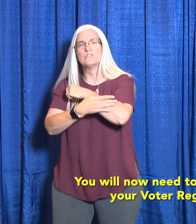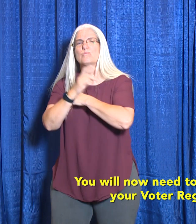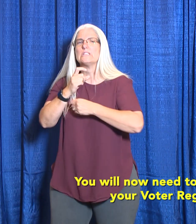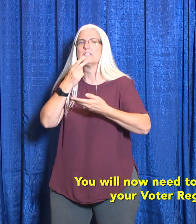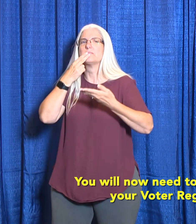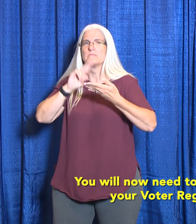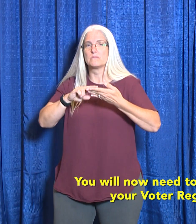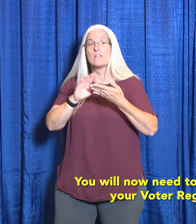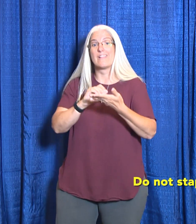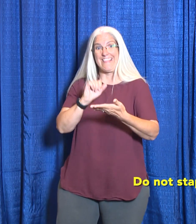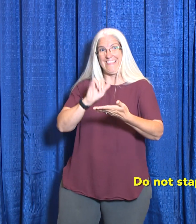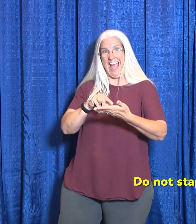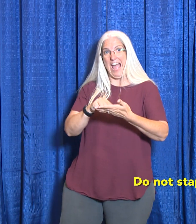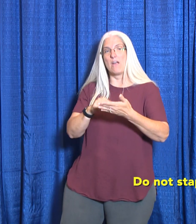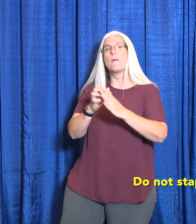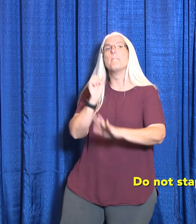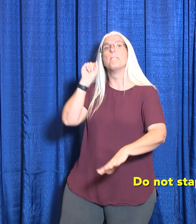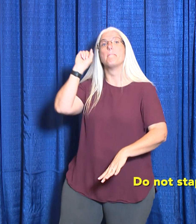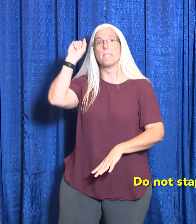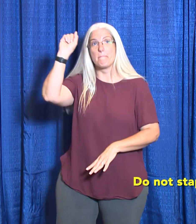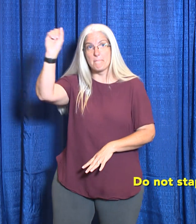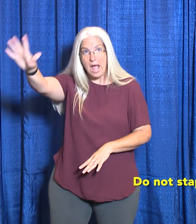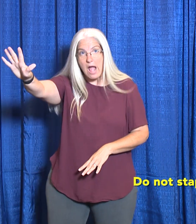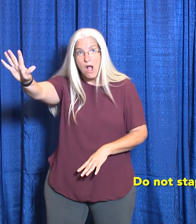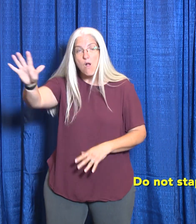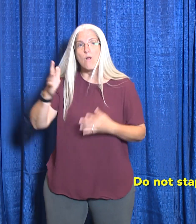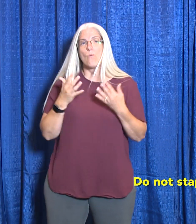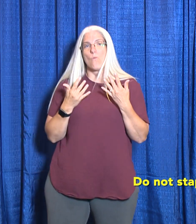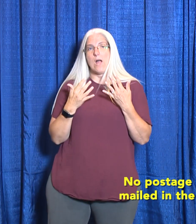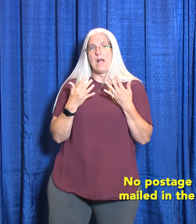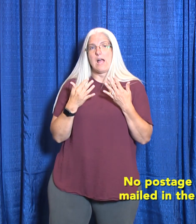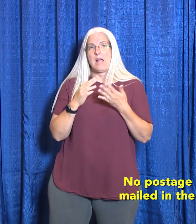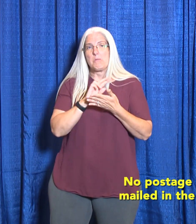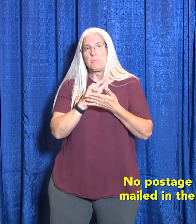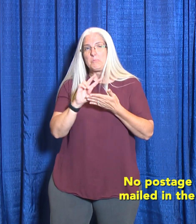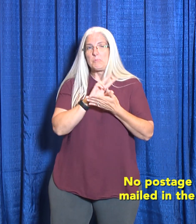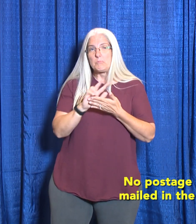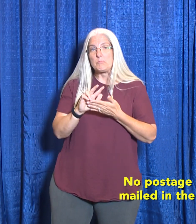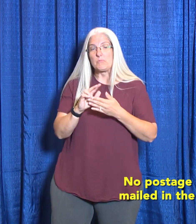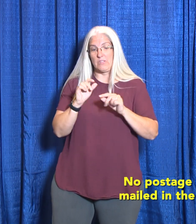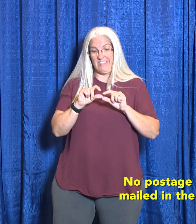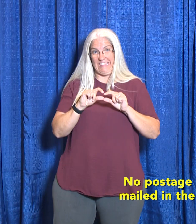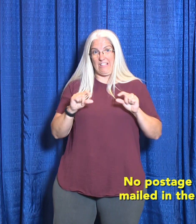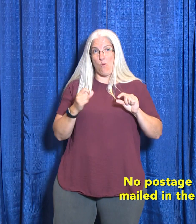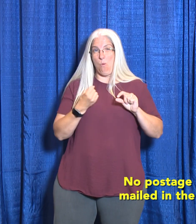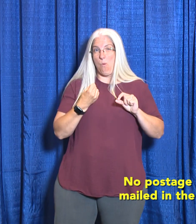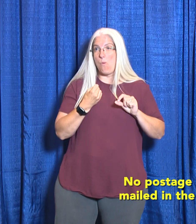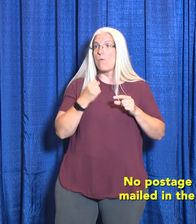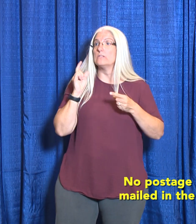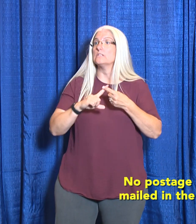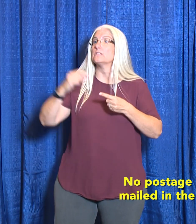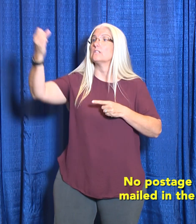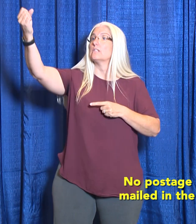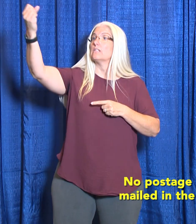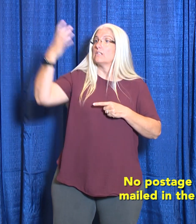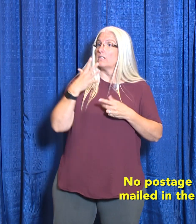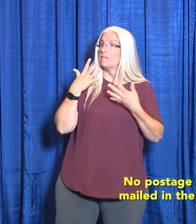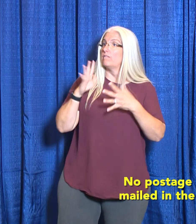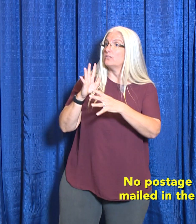registration card. Do not staple the card. No postage is necessary if mailed in the United States.